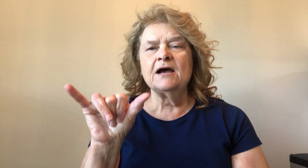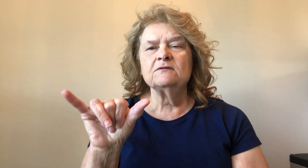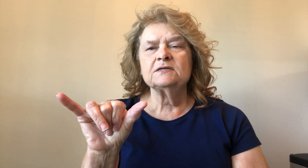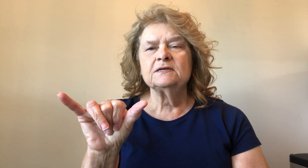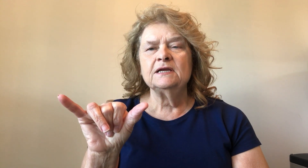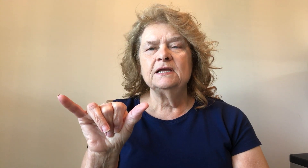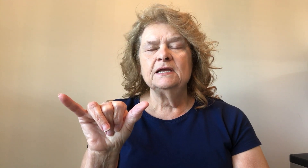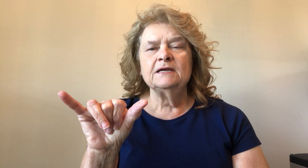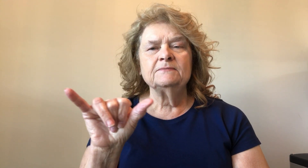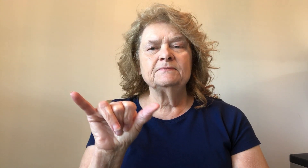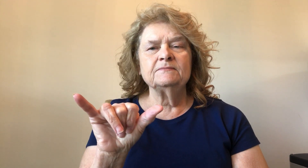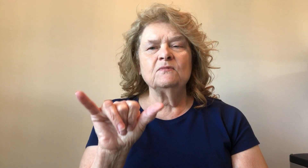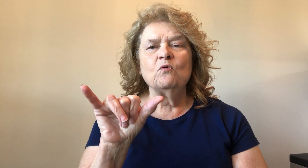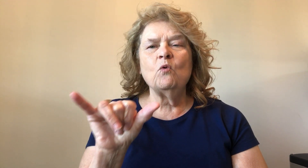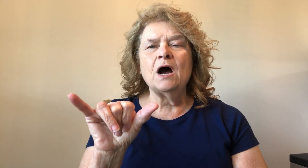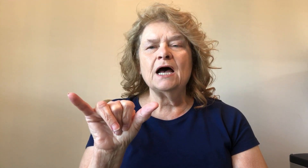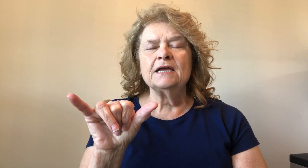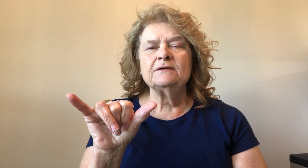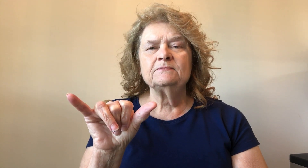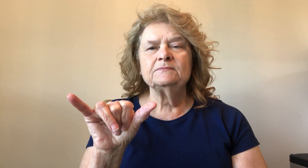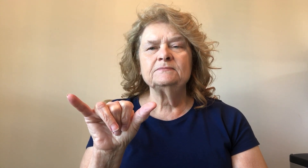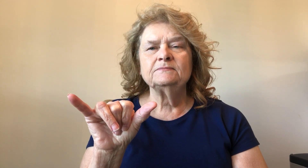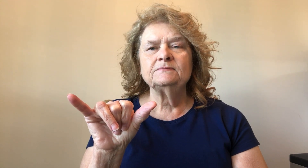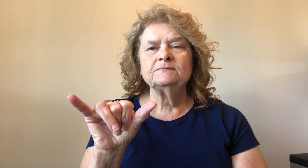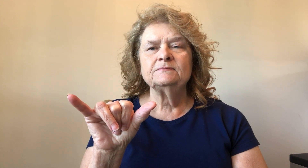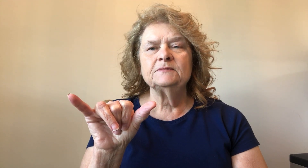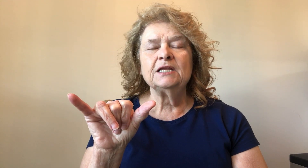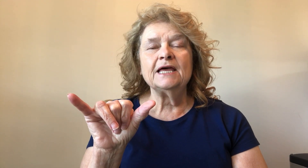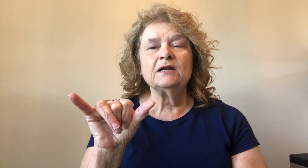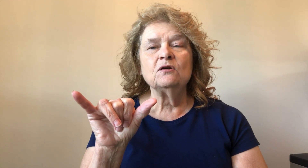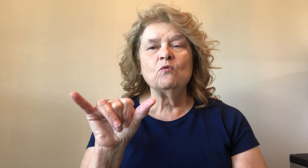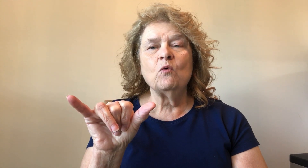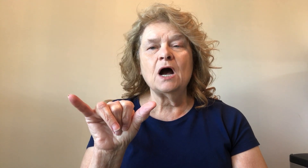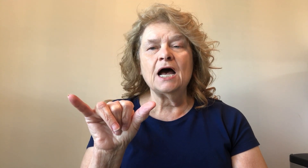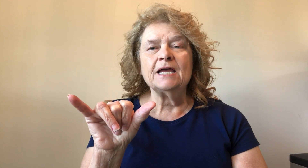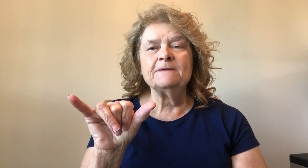out. Y. The letter Y.